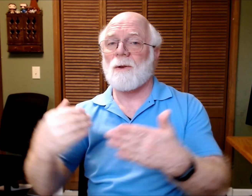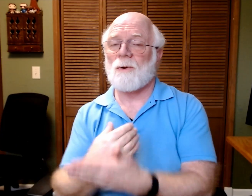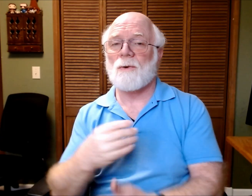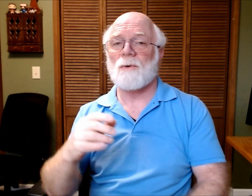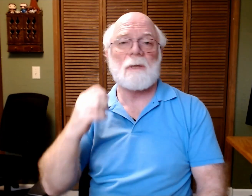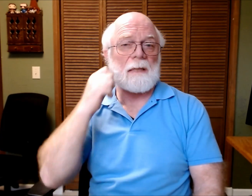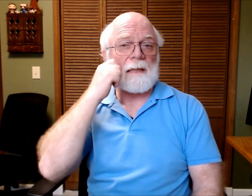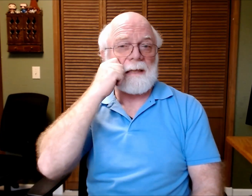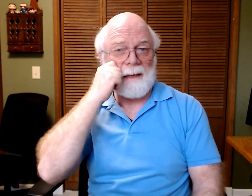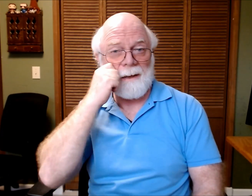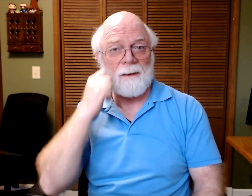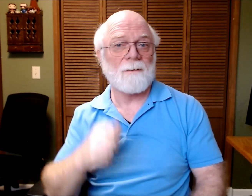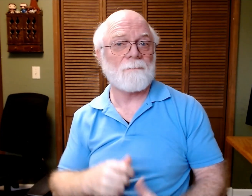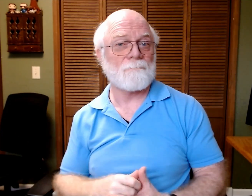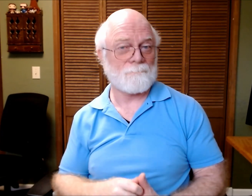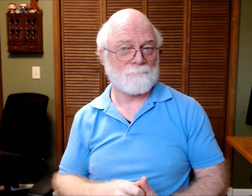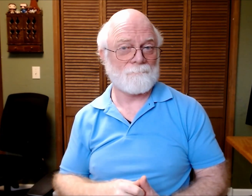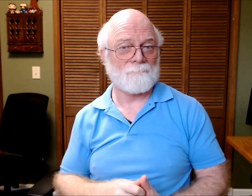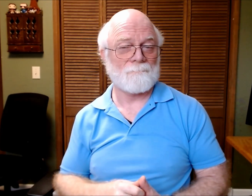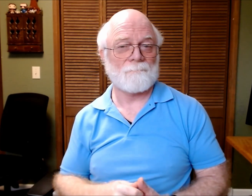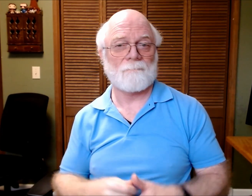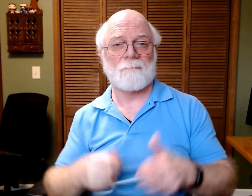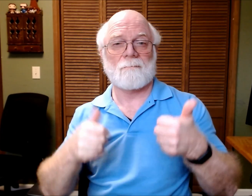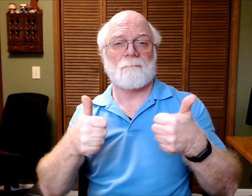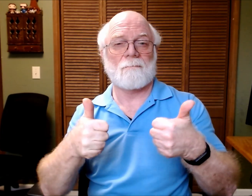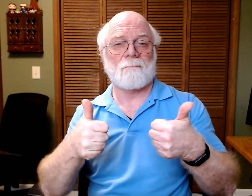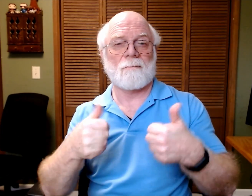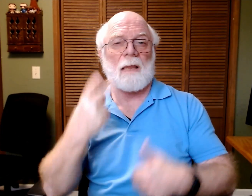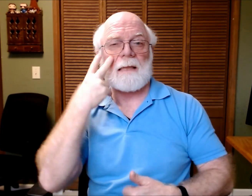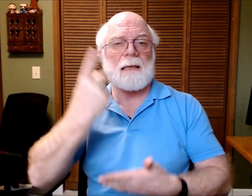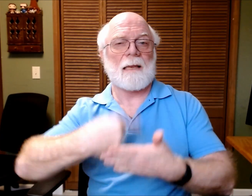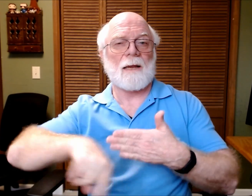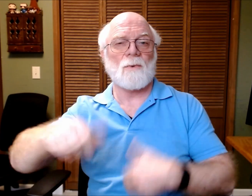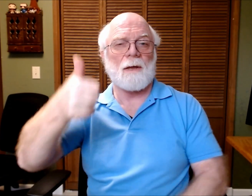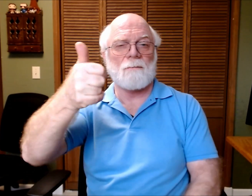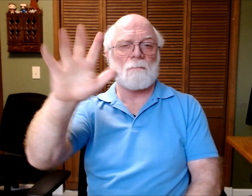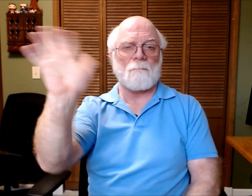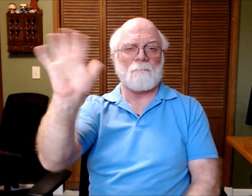new skin. See you next week. Bye.